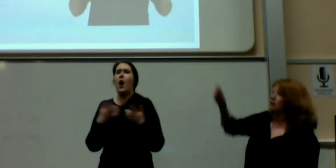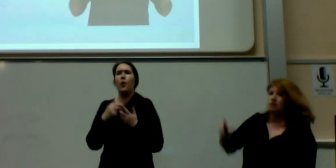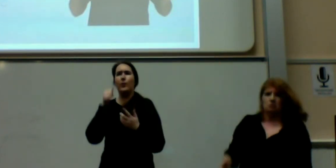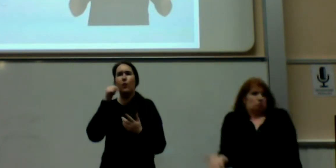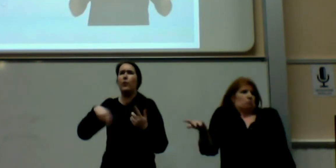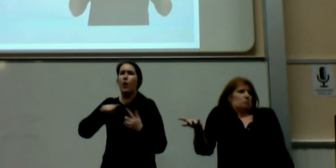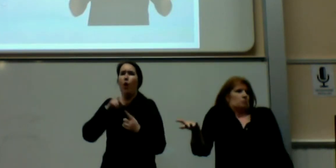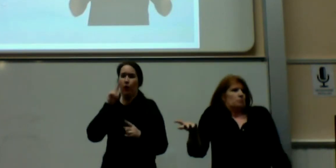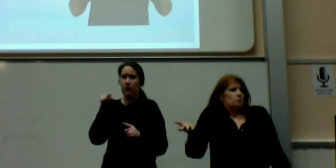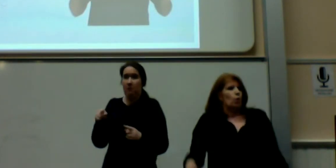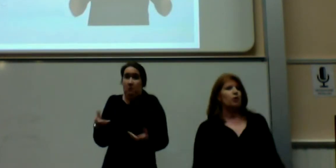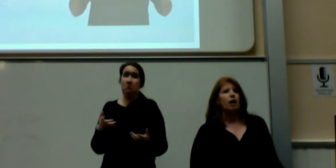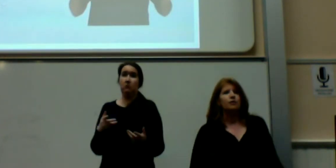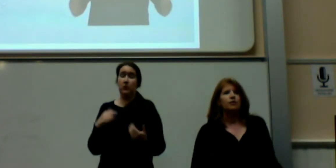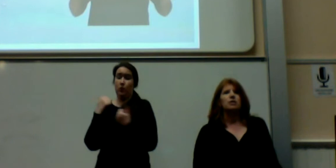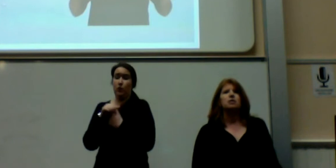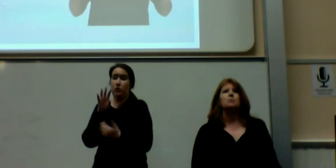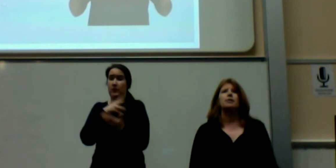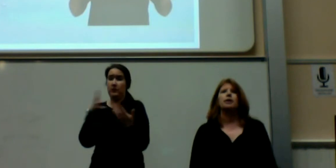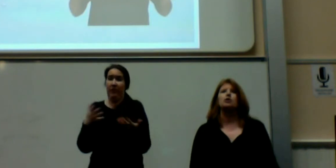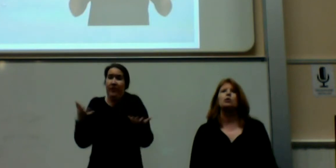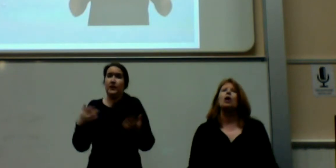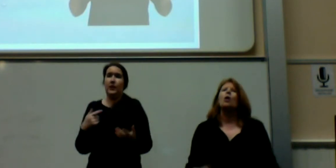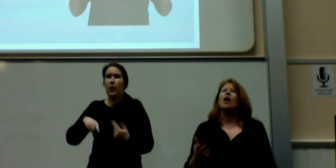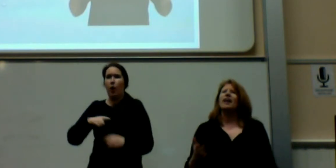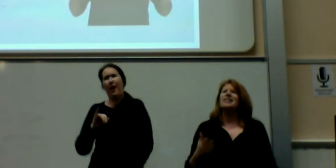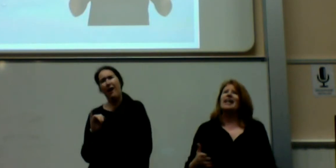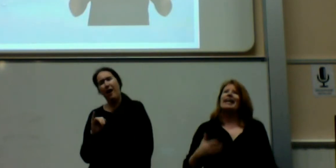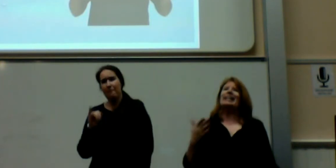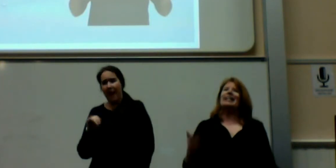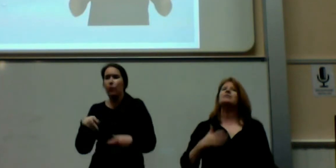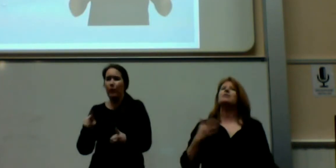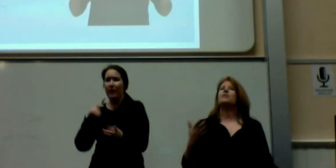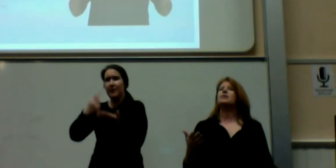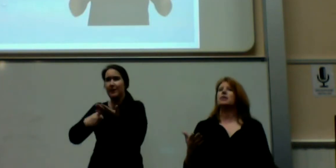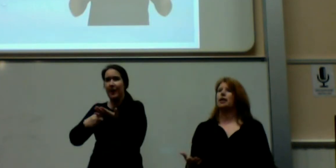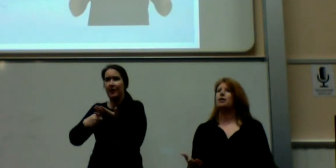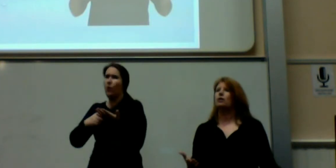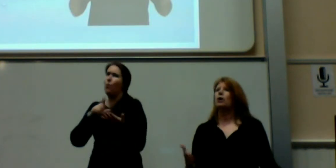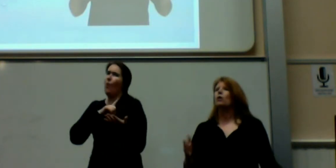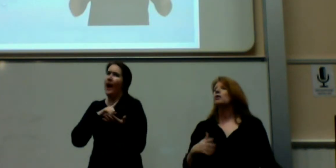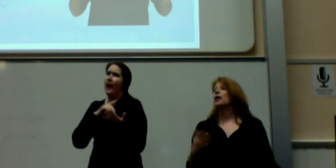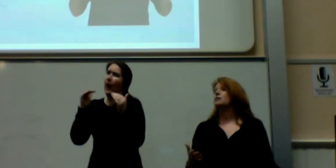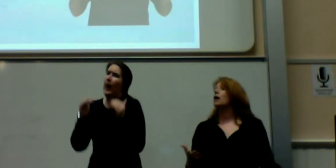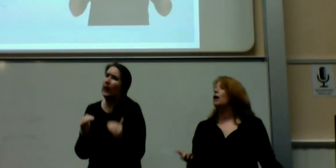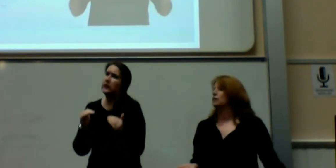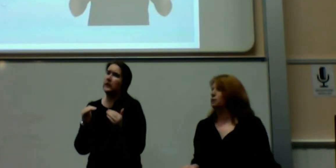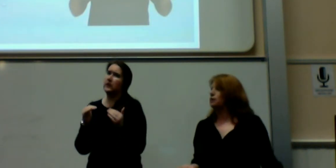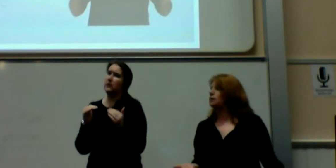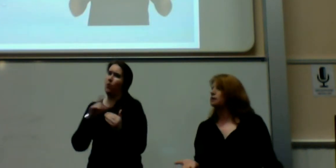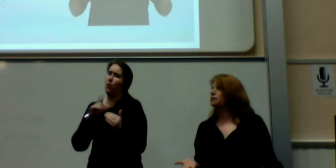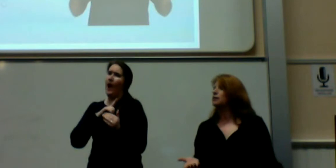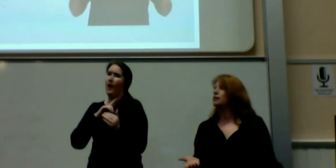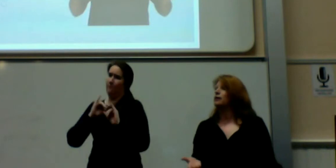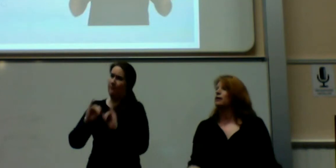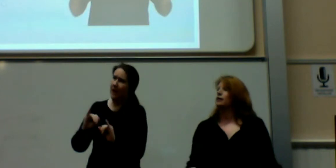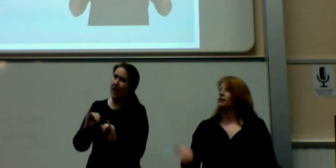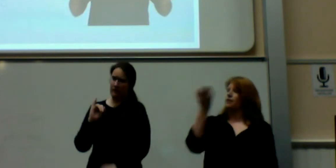who says whether or not it fits into my schedule, why is that less sophisticated or less